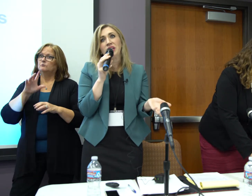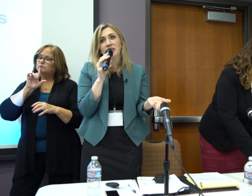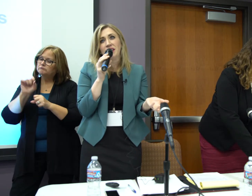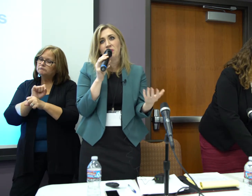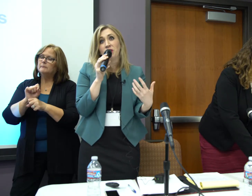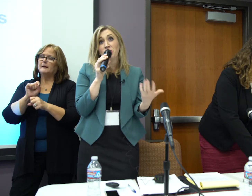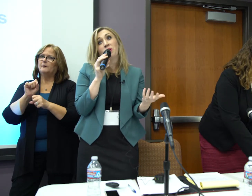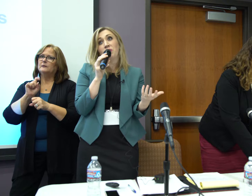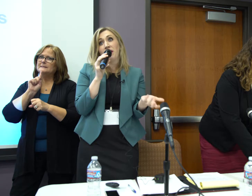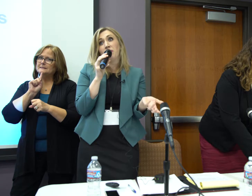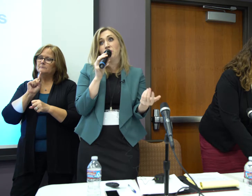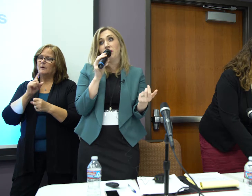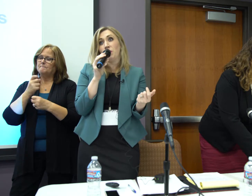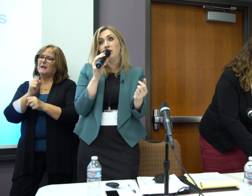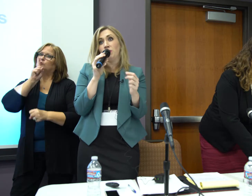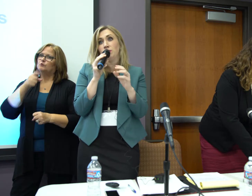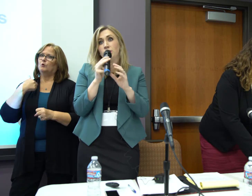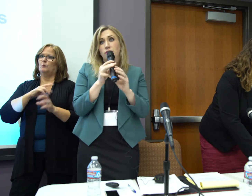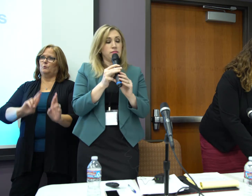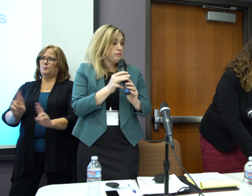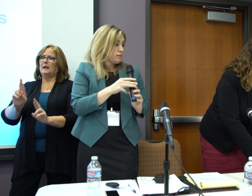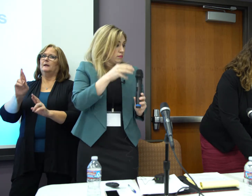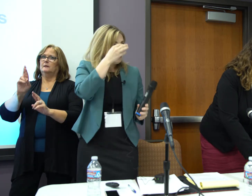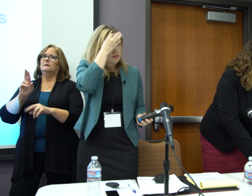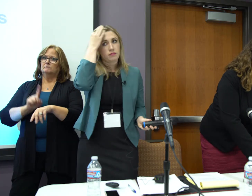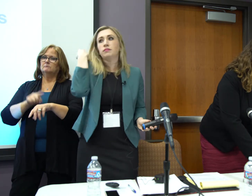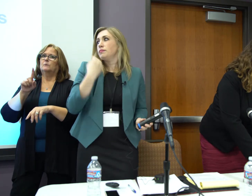really seriously and to make sure that we're ready by 2022.